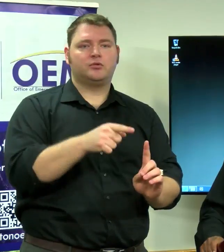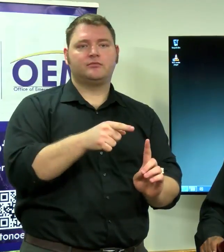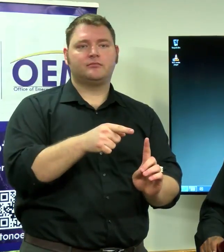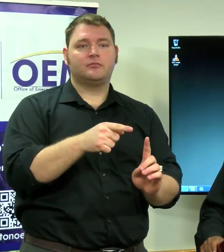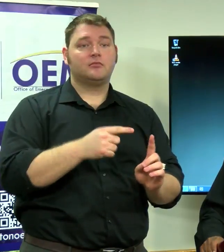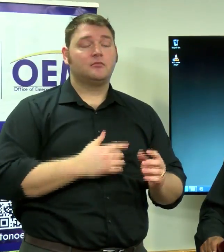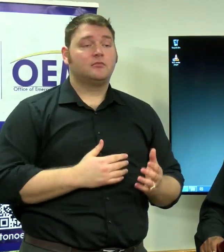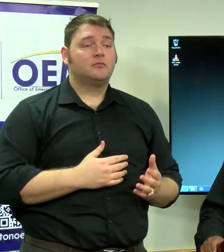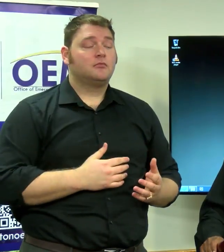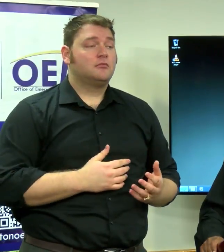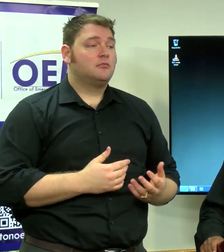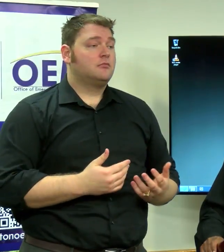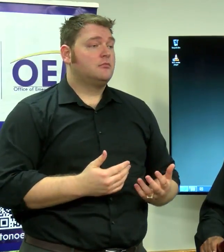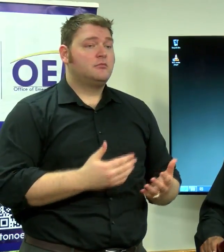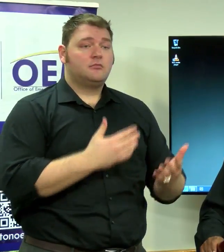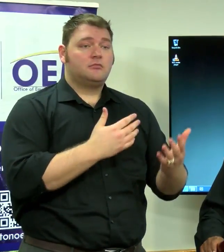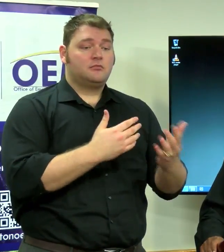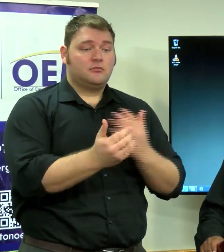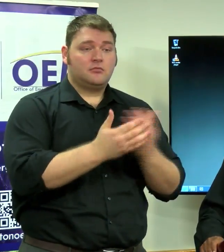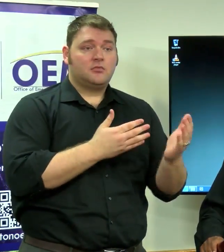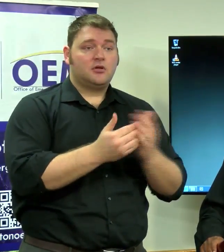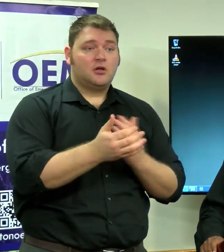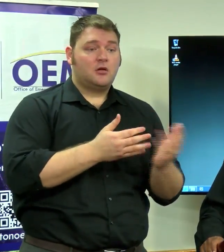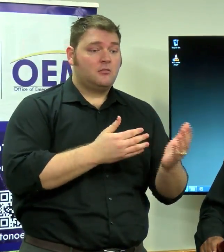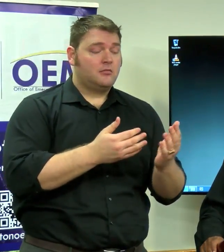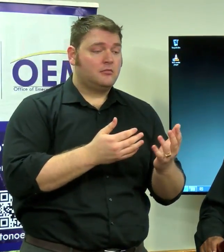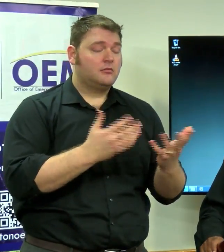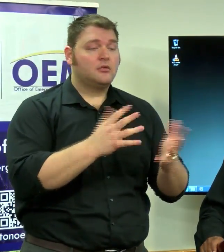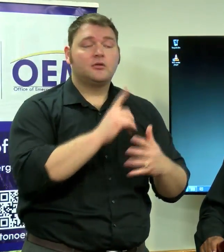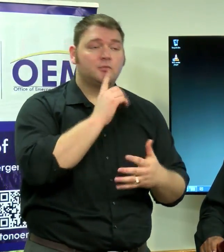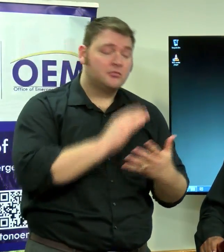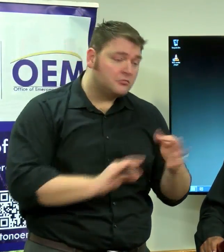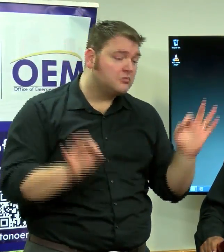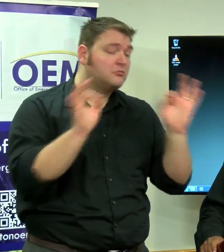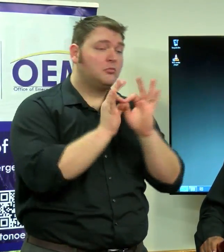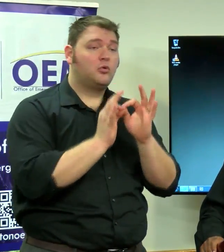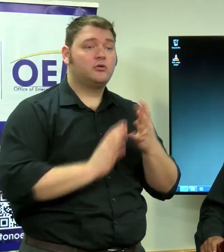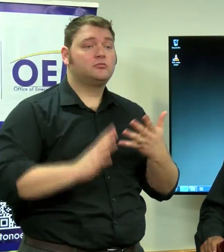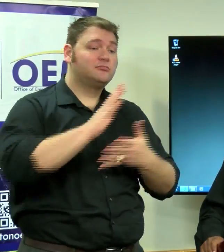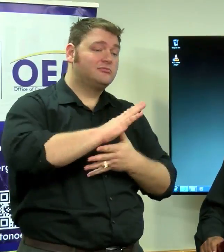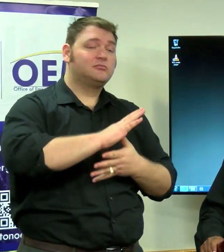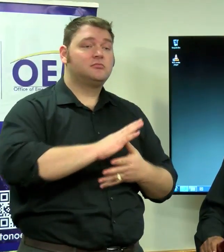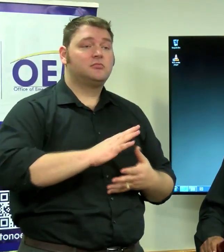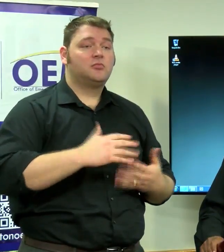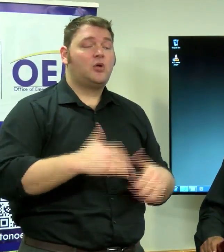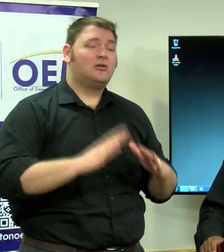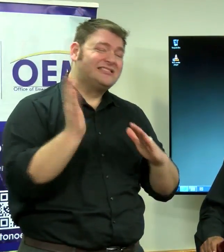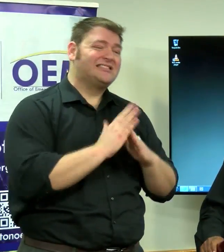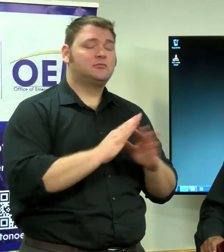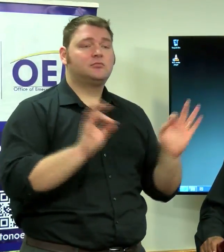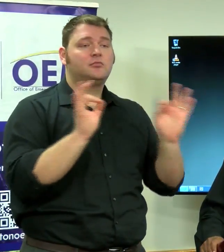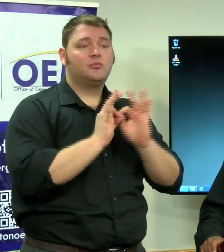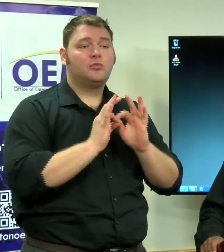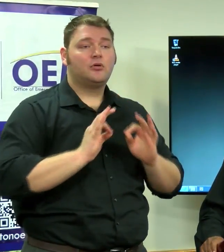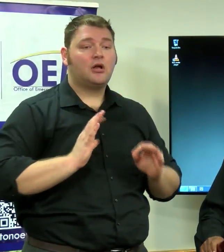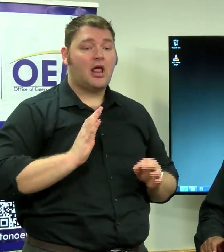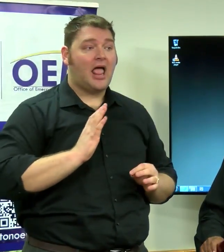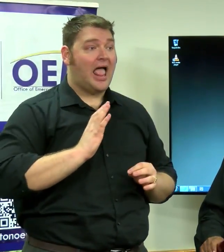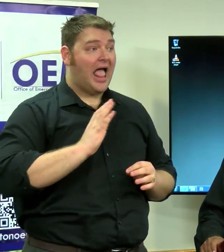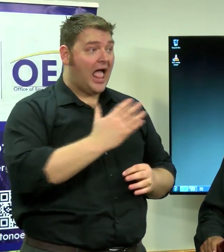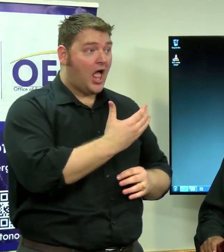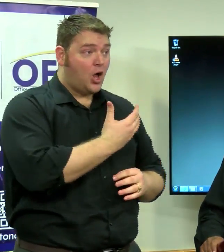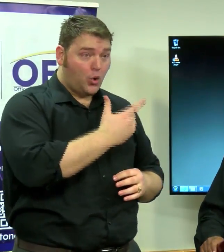that even the importance is so important that our employees will even leave their